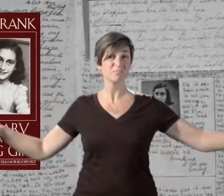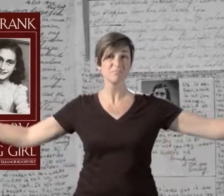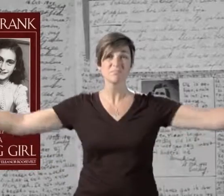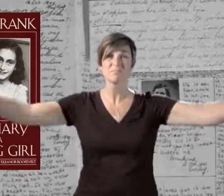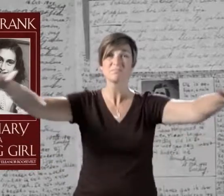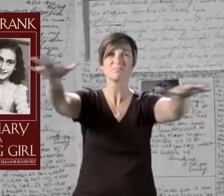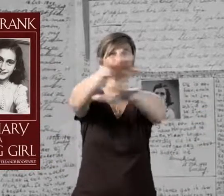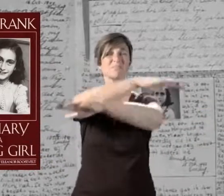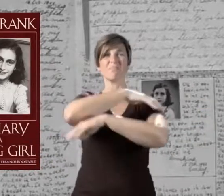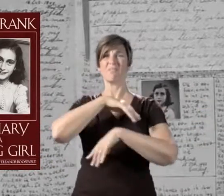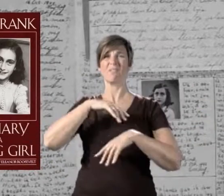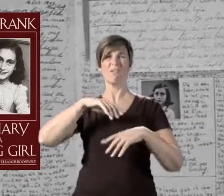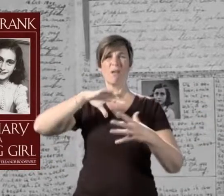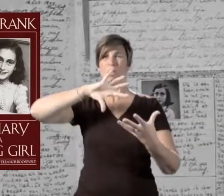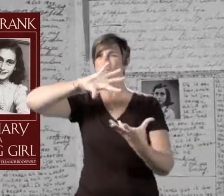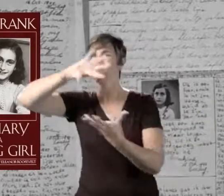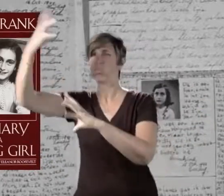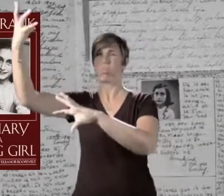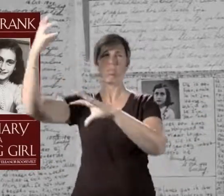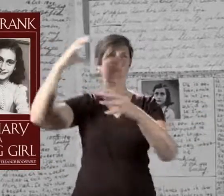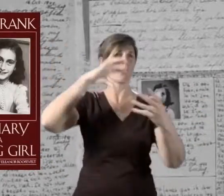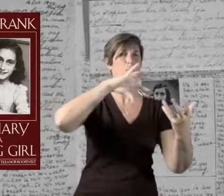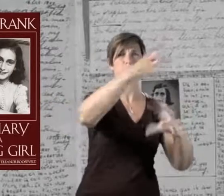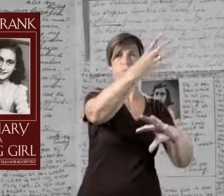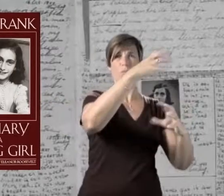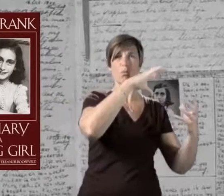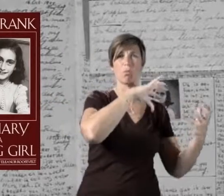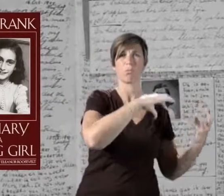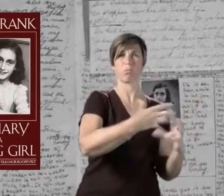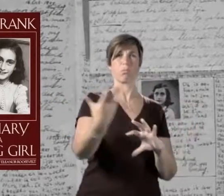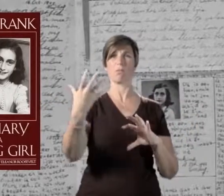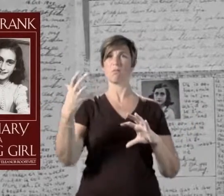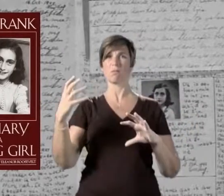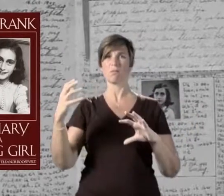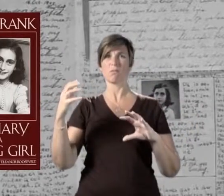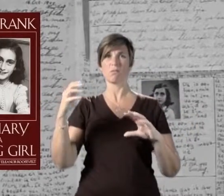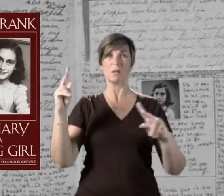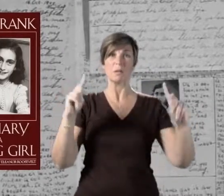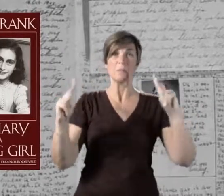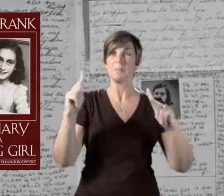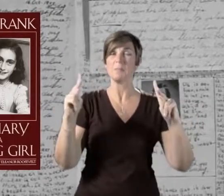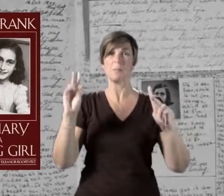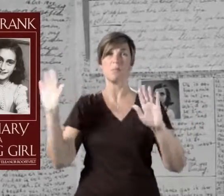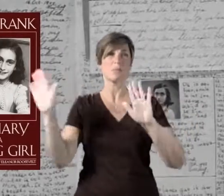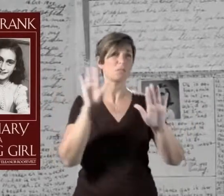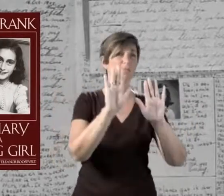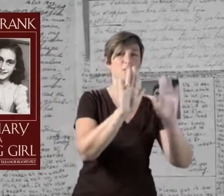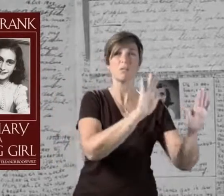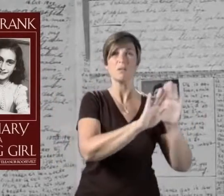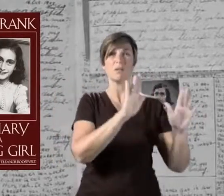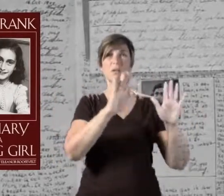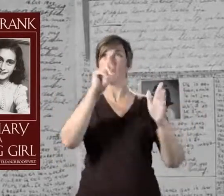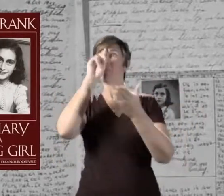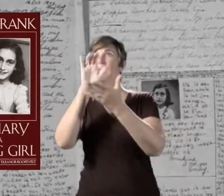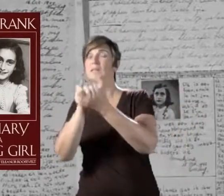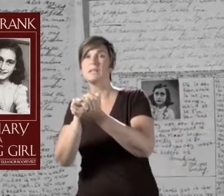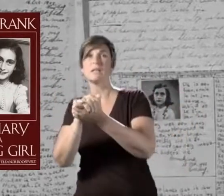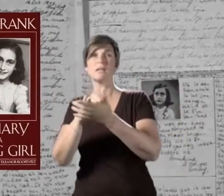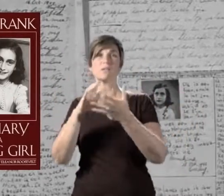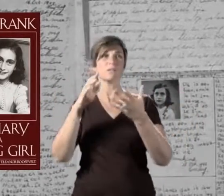It's twice as hard for us young ones to hold our ground and maintain our opinions in a time when all ideals